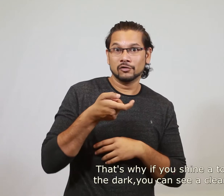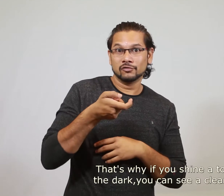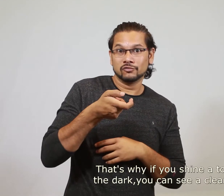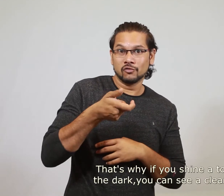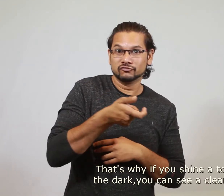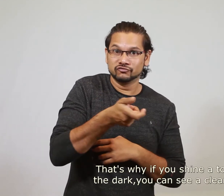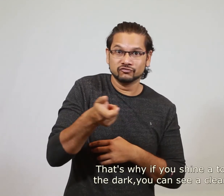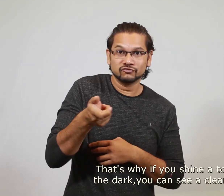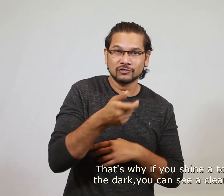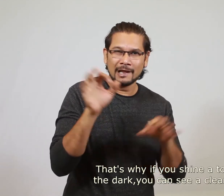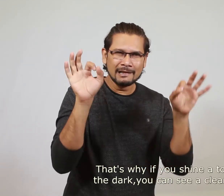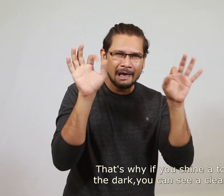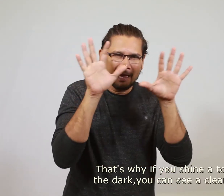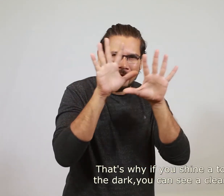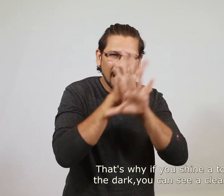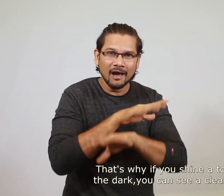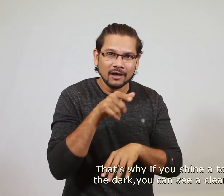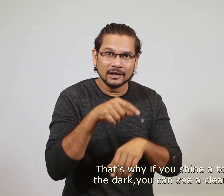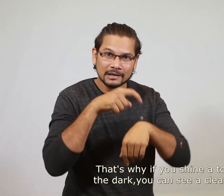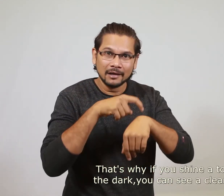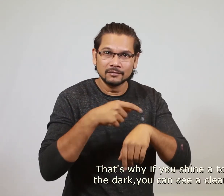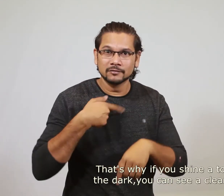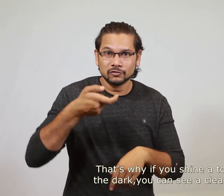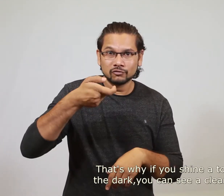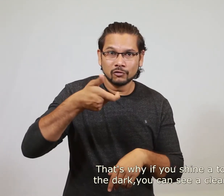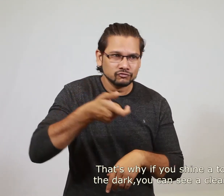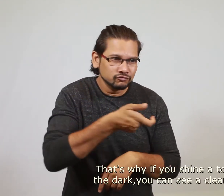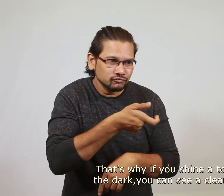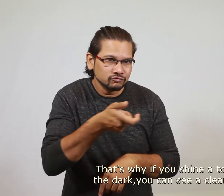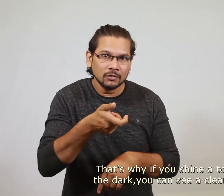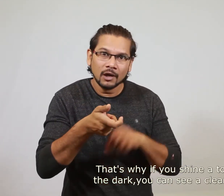That's why if you shine a torch in the dark, you can see a clear path.